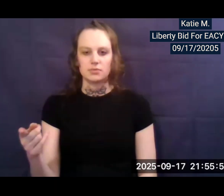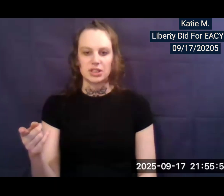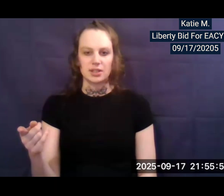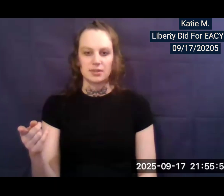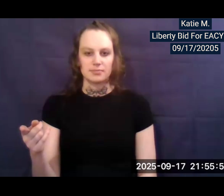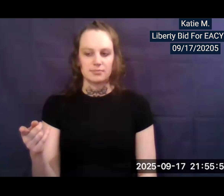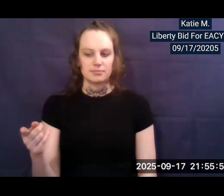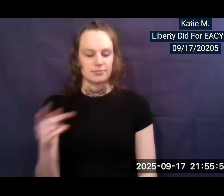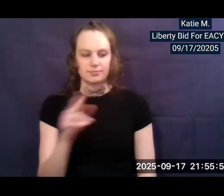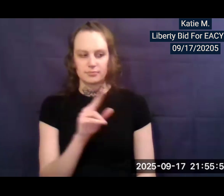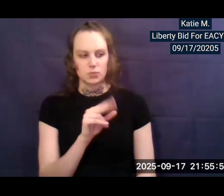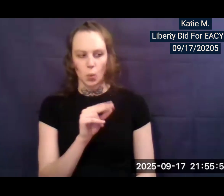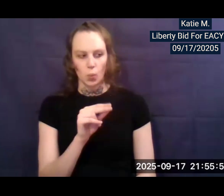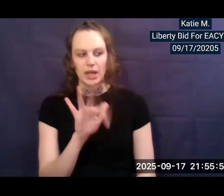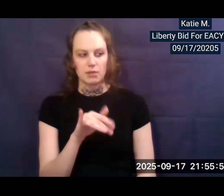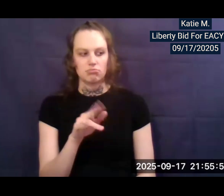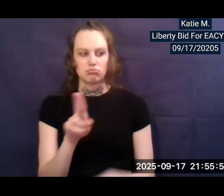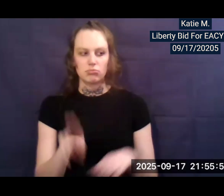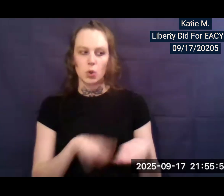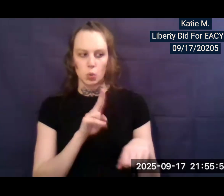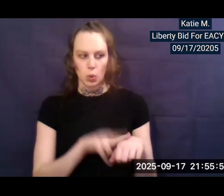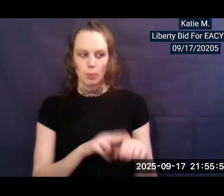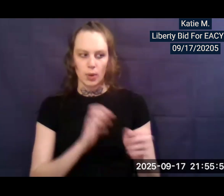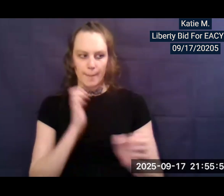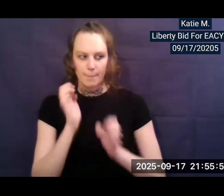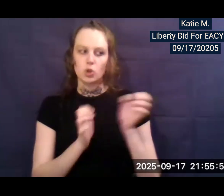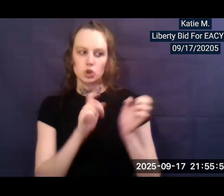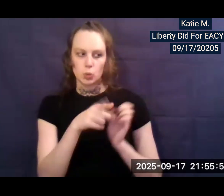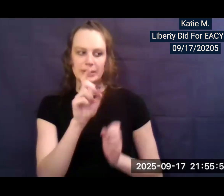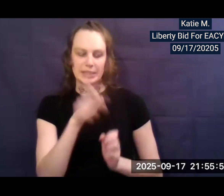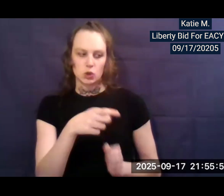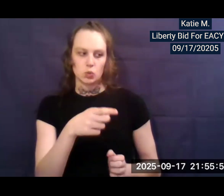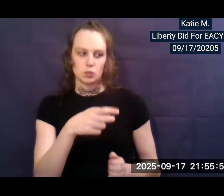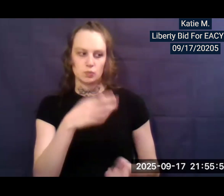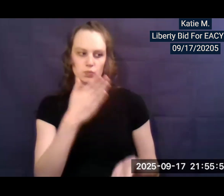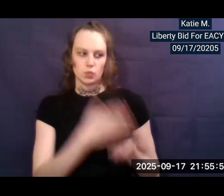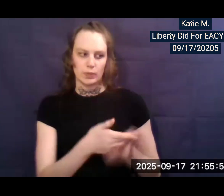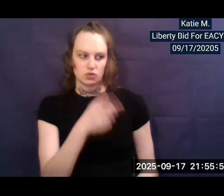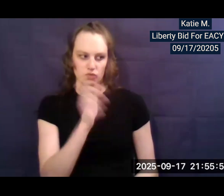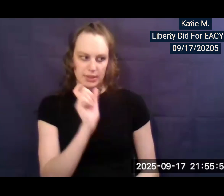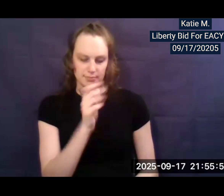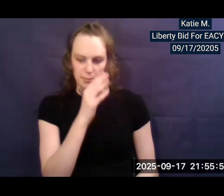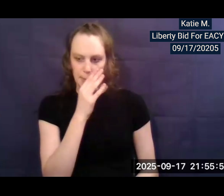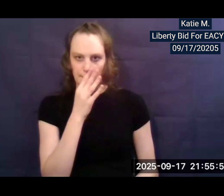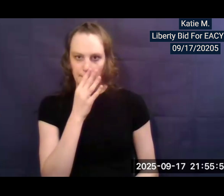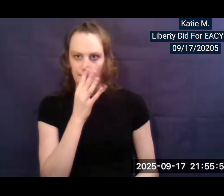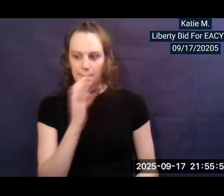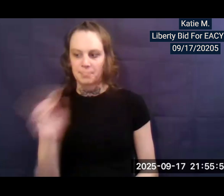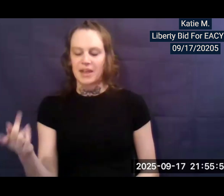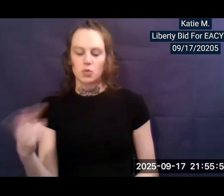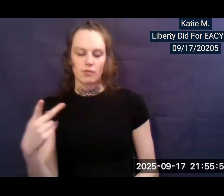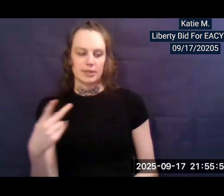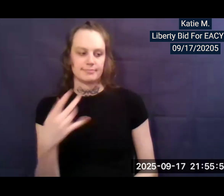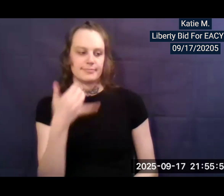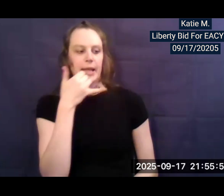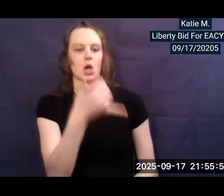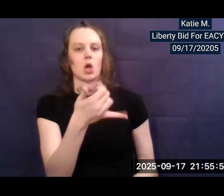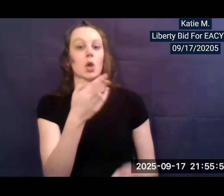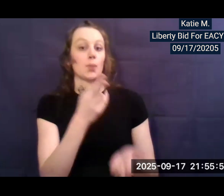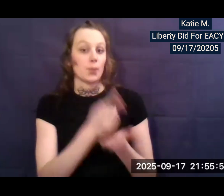regular emotion, you just need to stop drinking. And we proceeded to call rehabs for the next hour, and they were the ones that told me